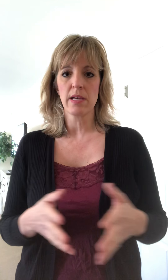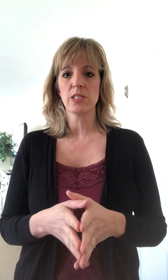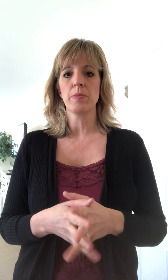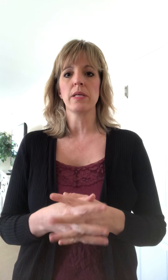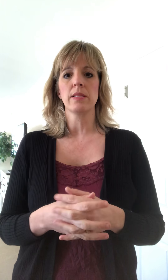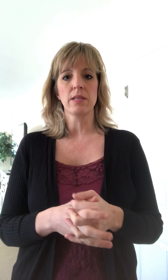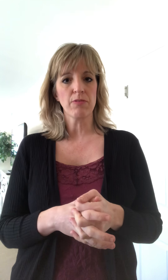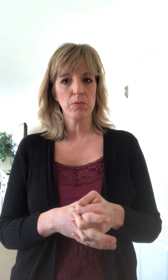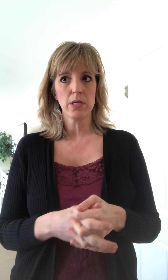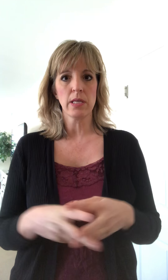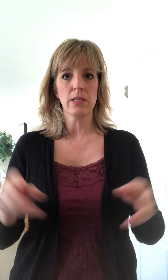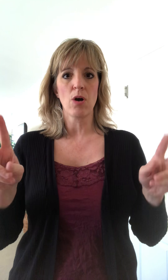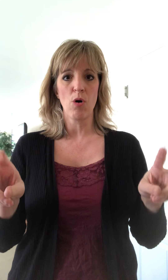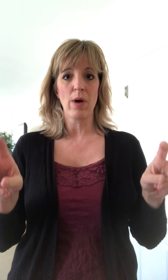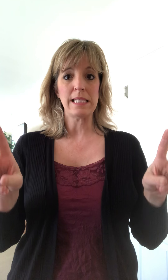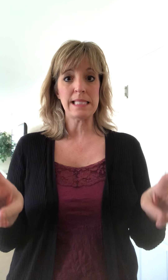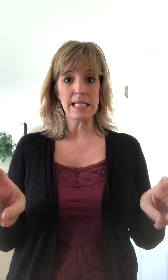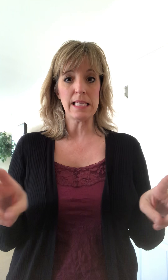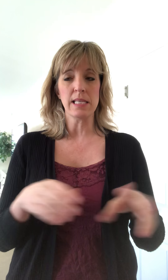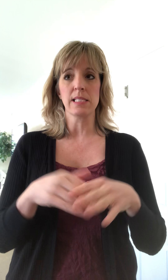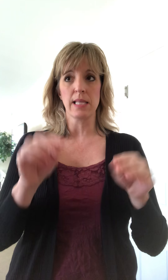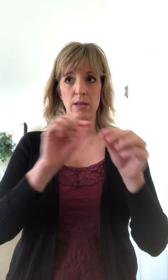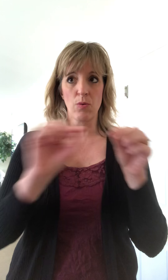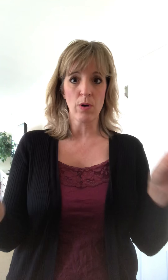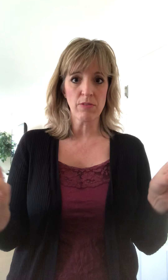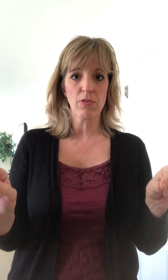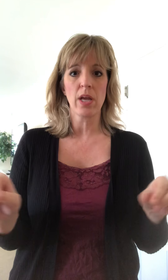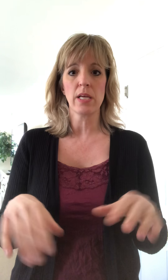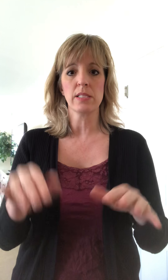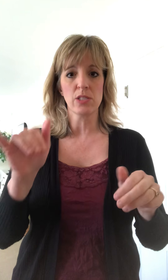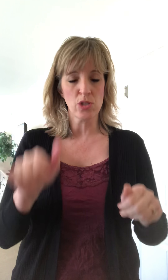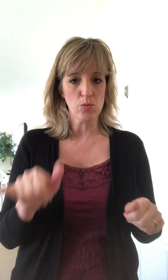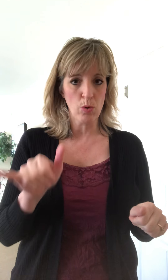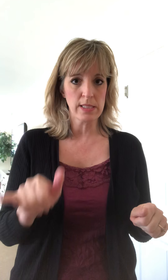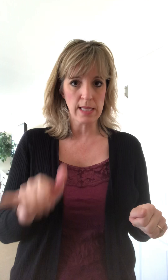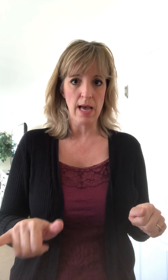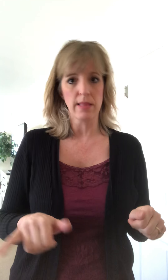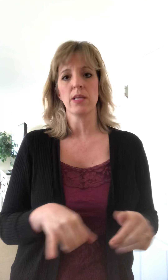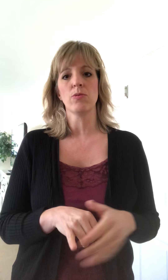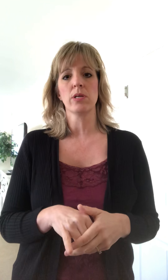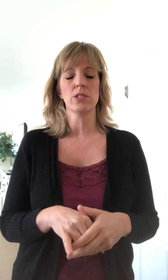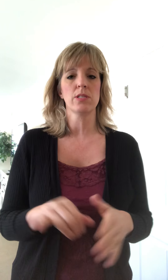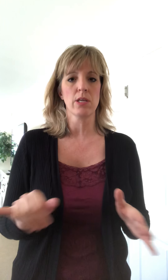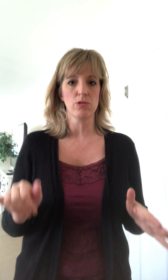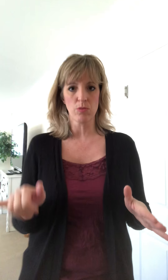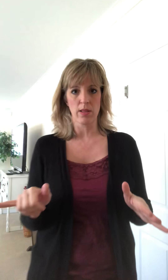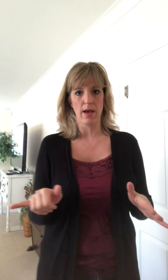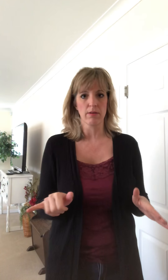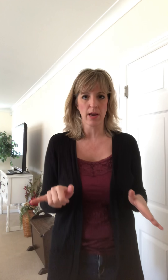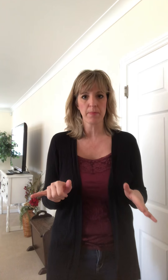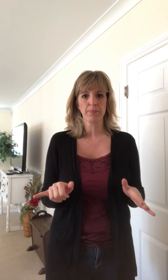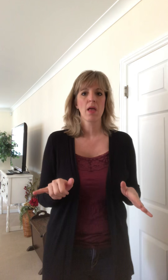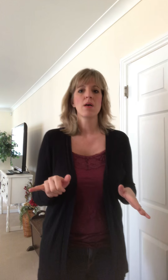understand, but in the deaf community, the OIC is like the one phrase, it's just one sign that you do all that, all right?